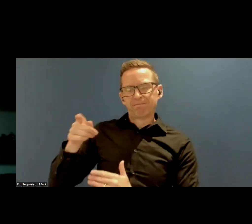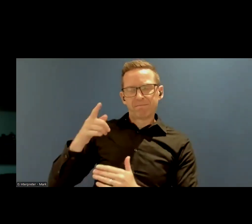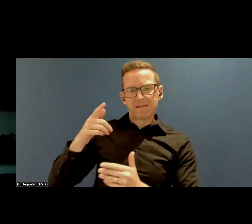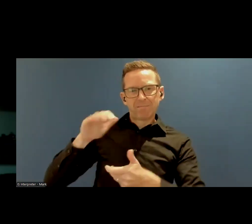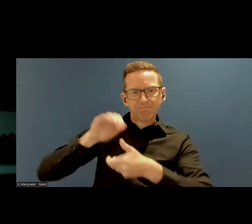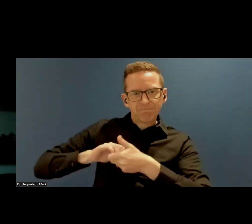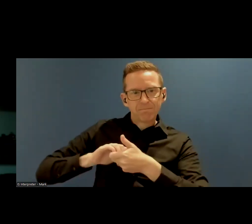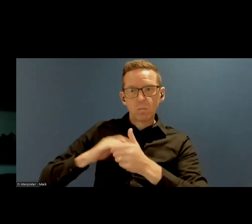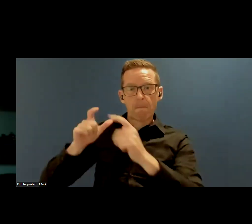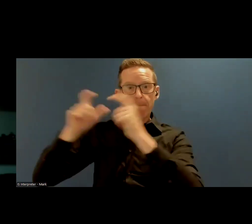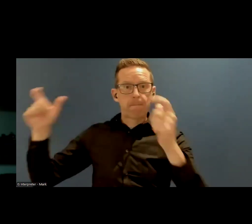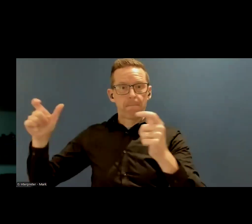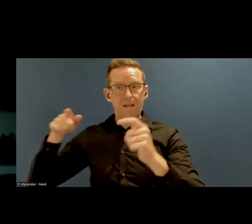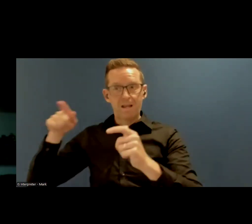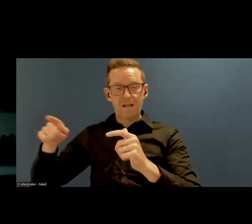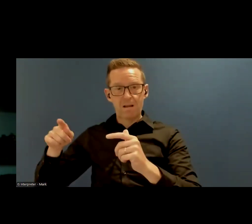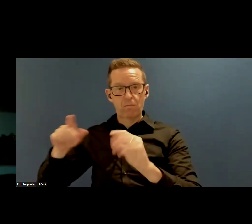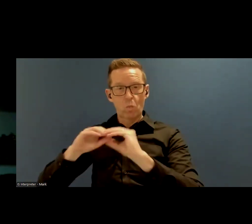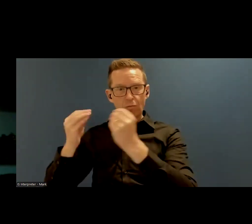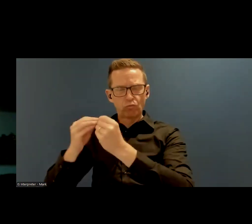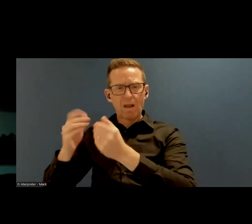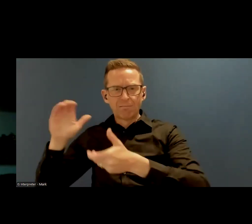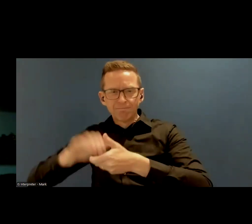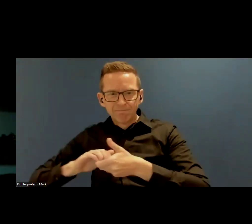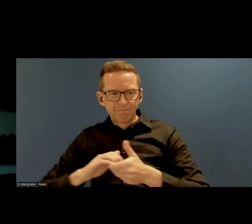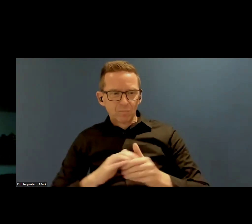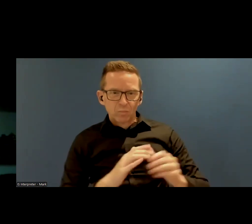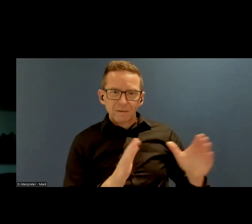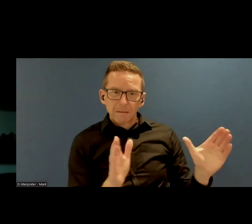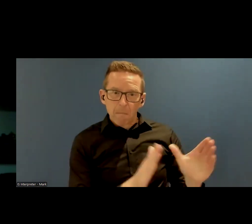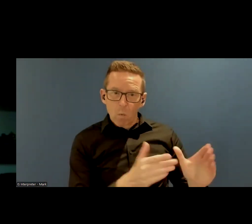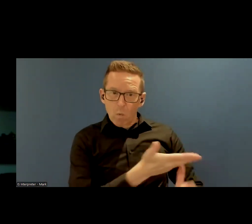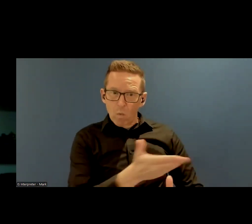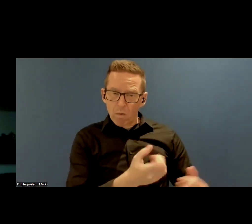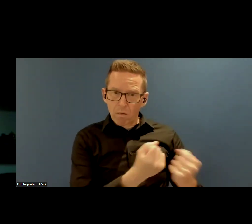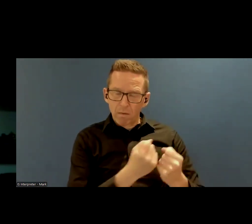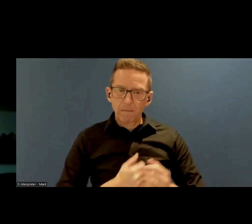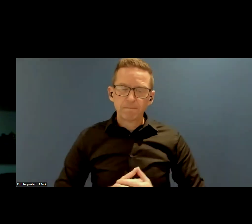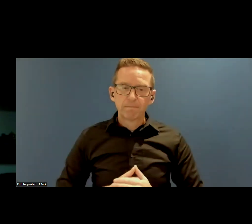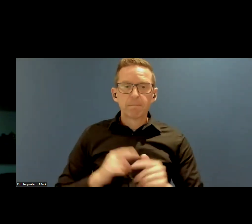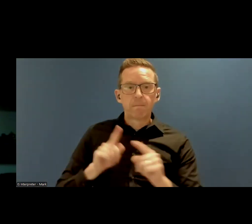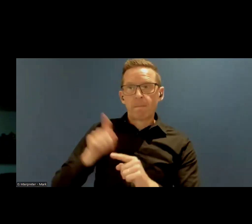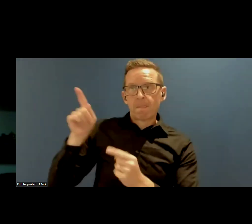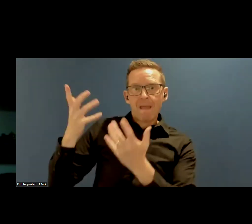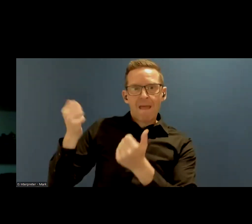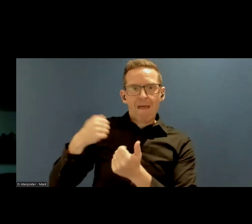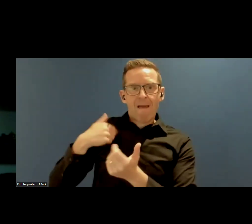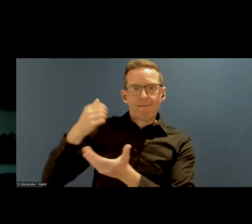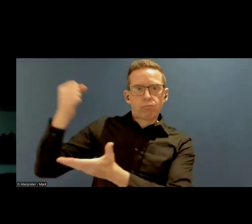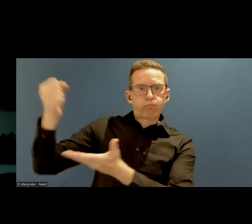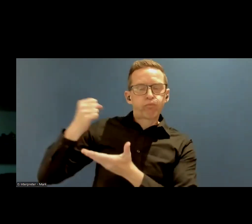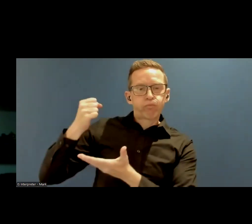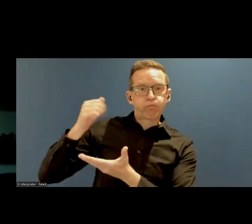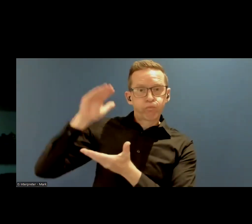ones, and those with bigger funding, trying to, of course it is difficult, but trying